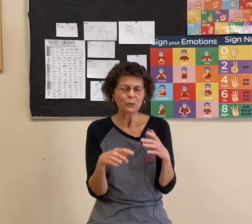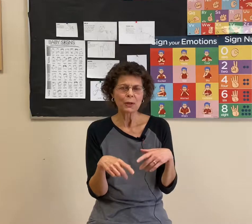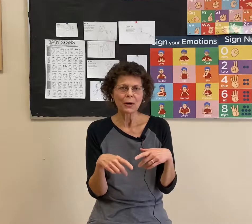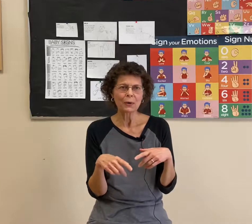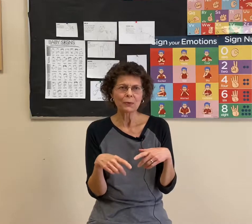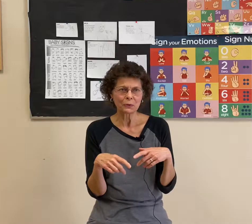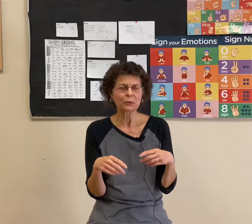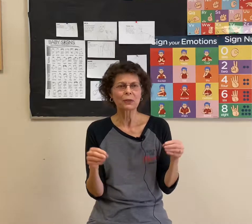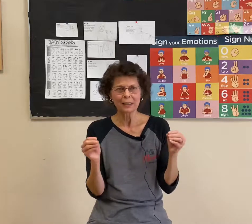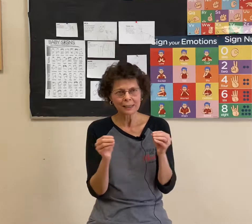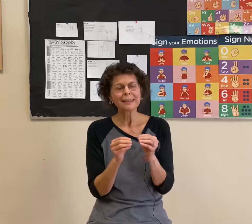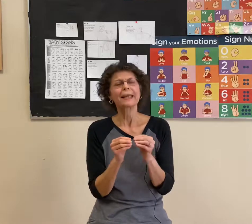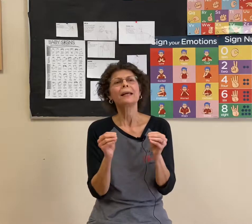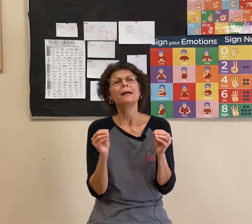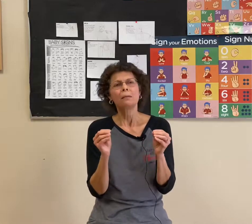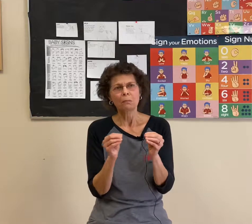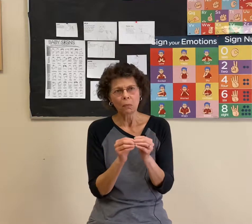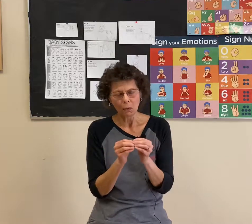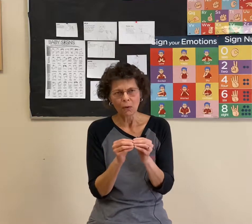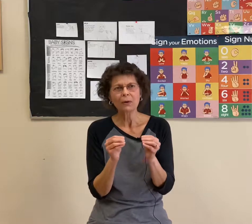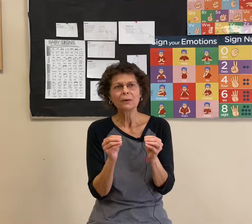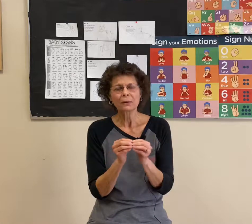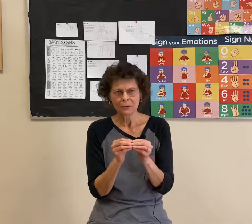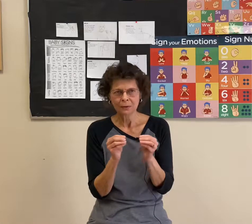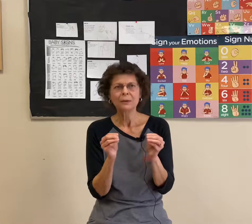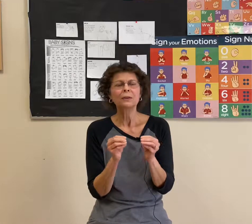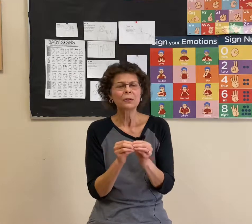know that they're trying to say more, you just